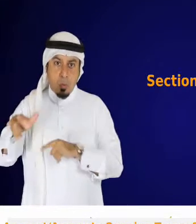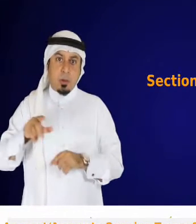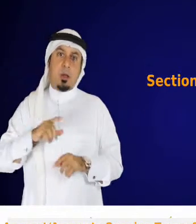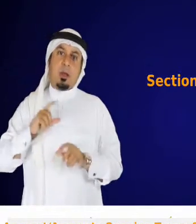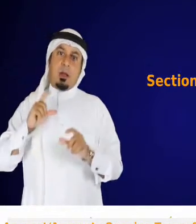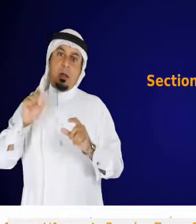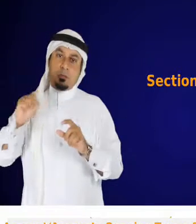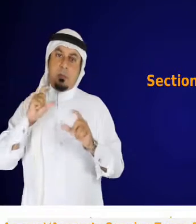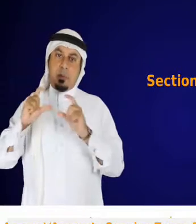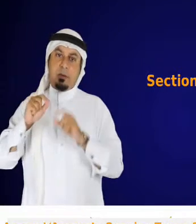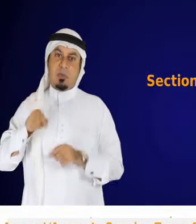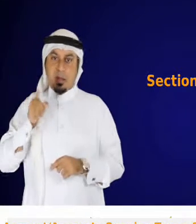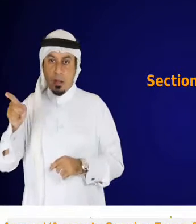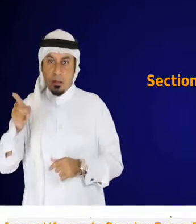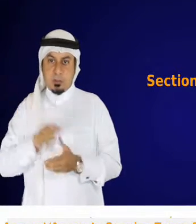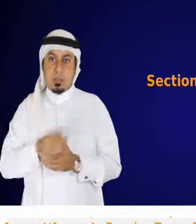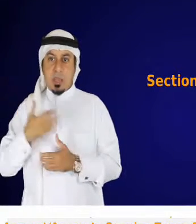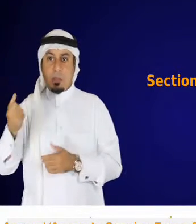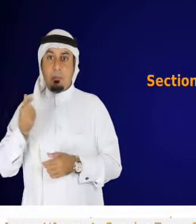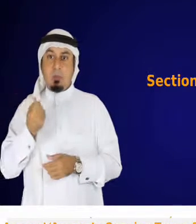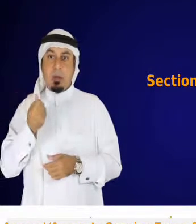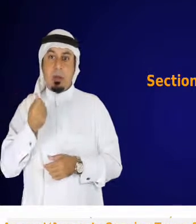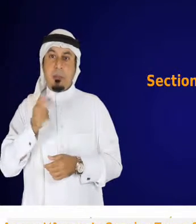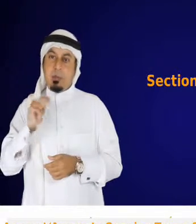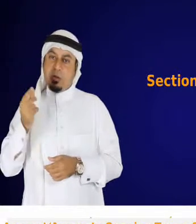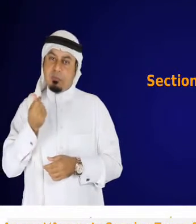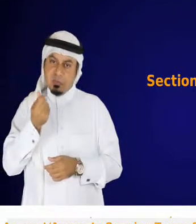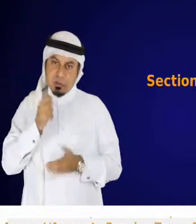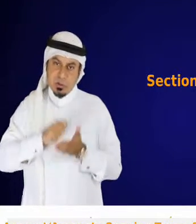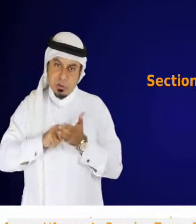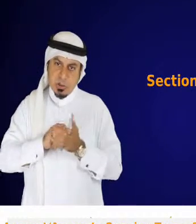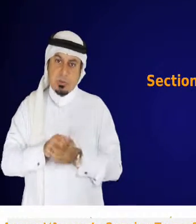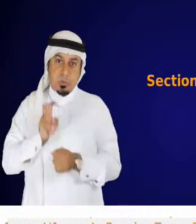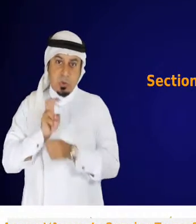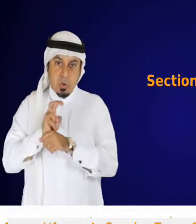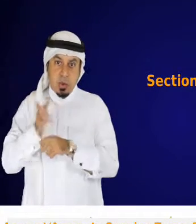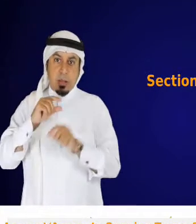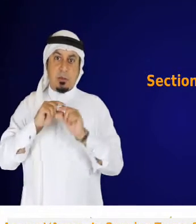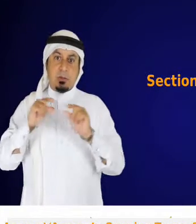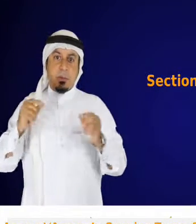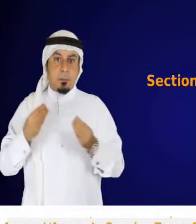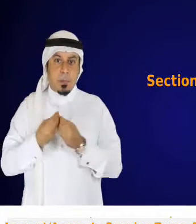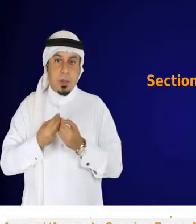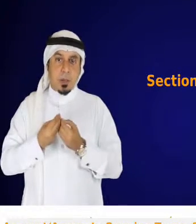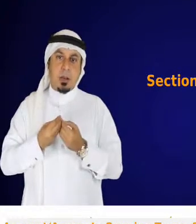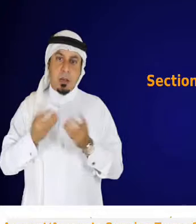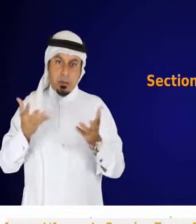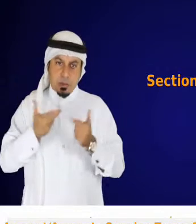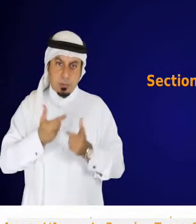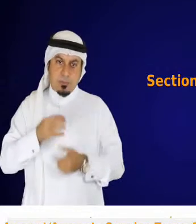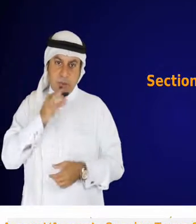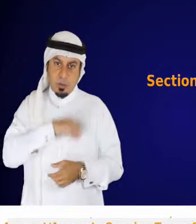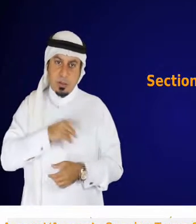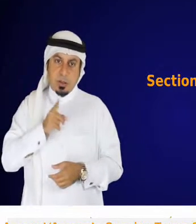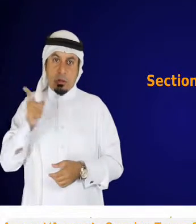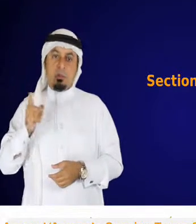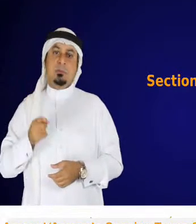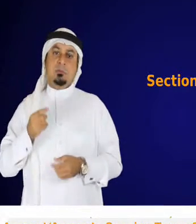authority or any other event outside the bank's control, including, without limitation, strikes, industrial action,